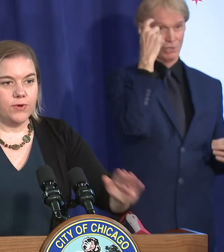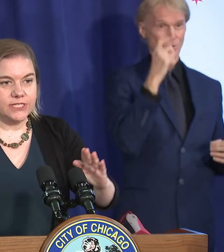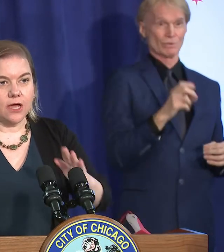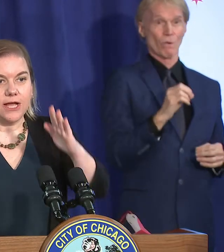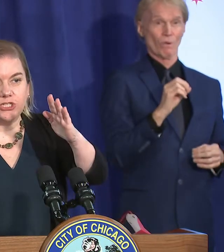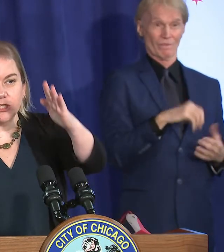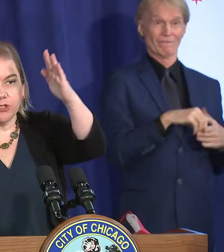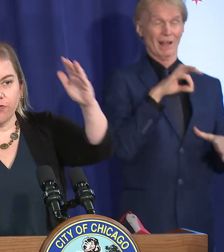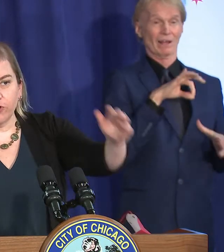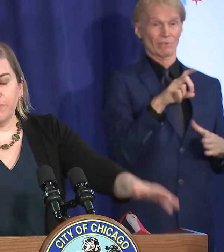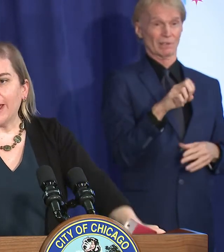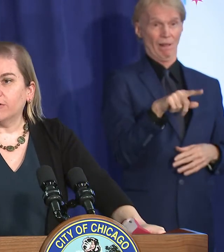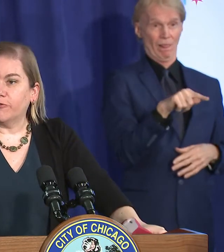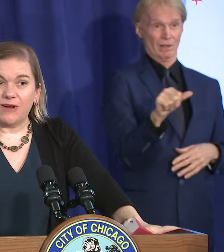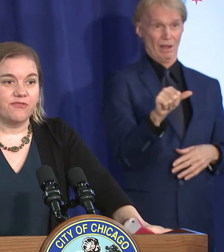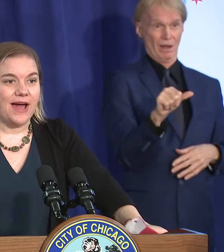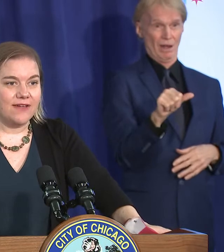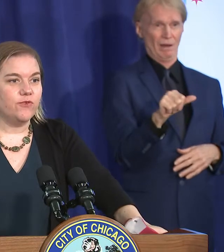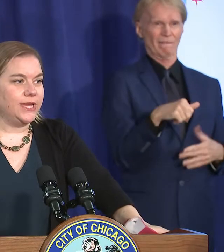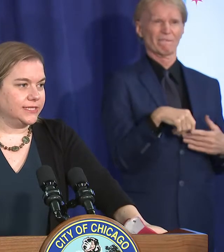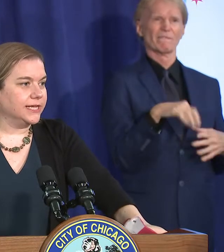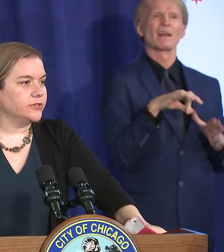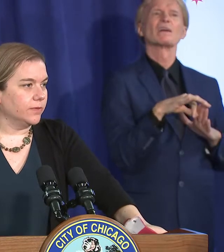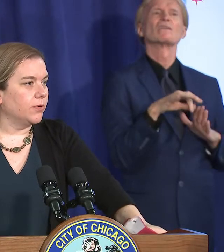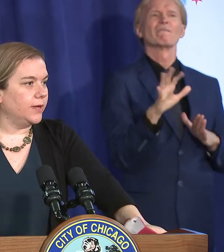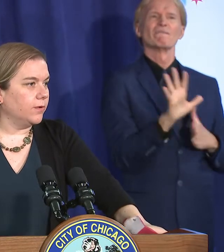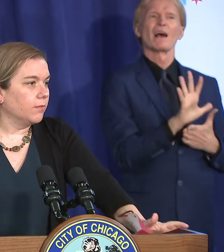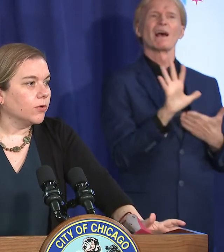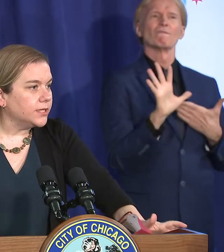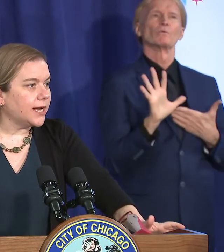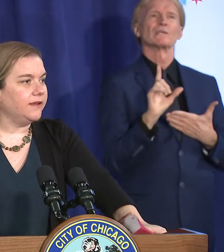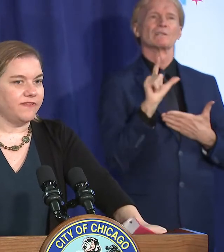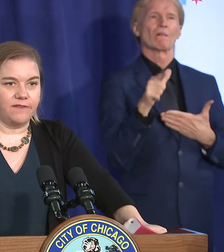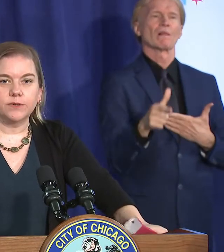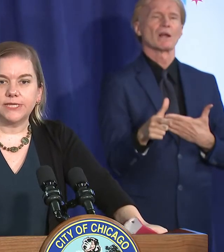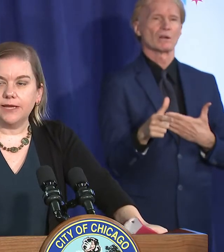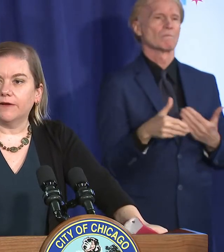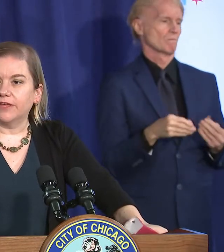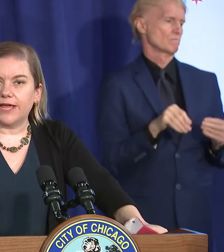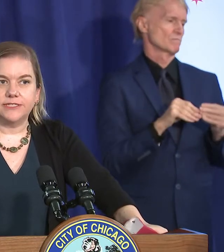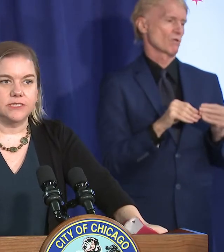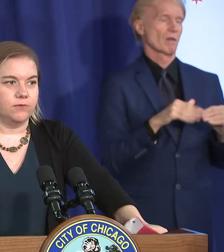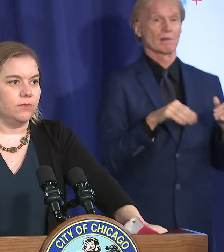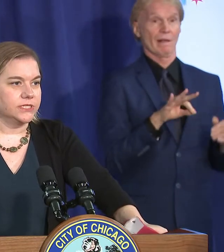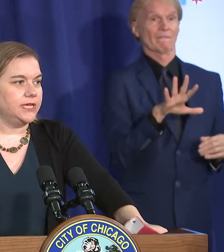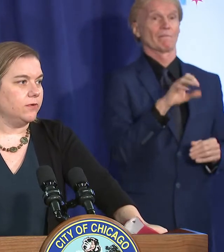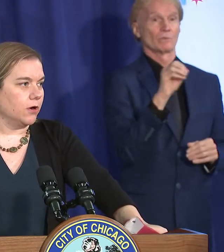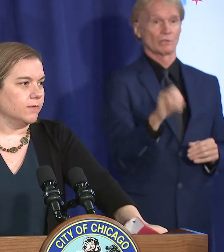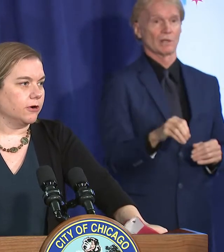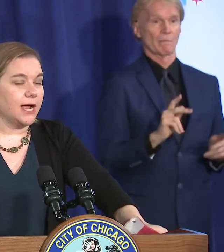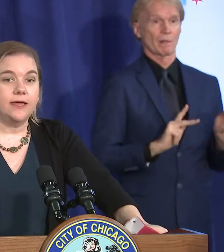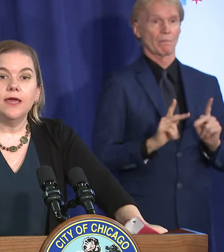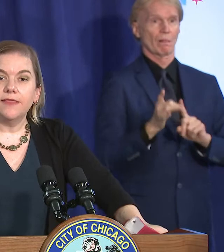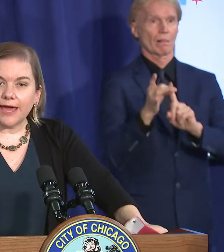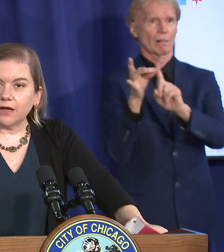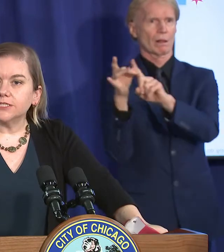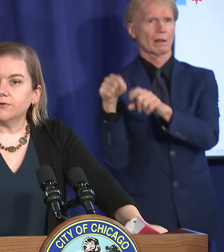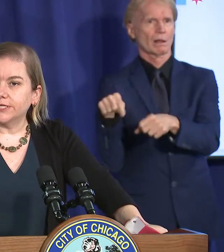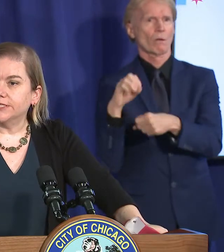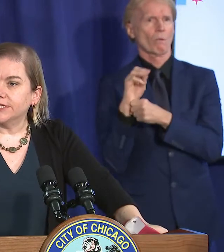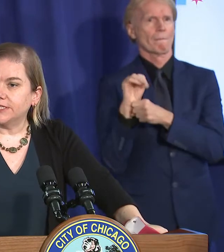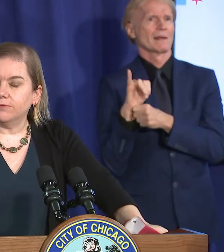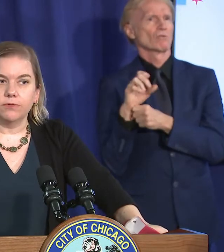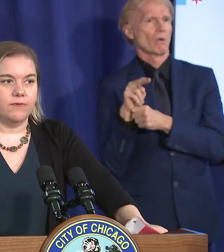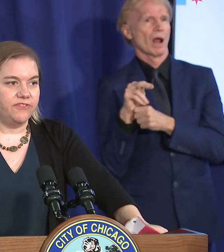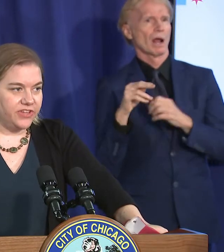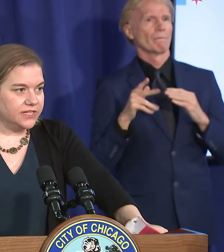Chicago, we saw it just over the matter of about 5 weeks get to a point where more than 95% of the cases that we were seeing were Omicron. That also